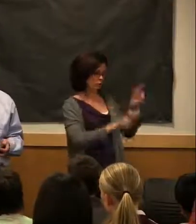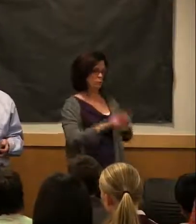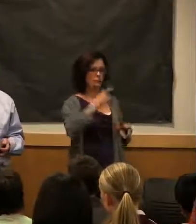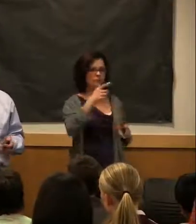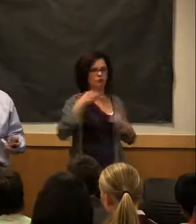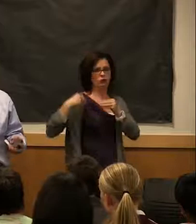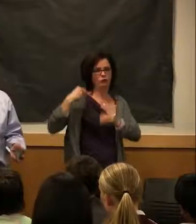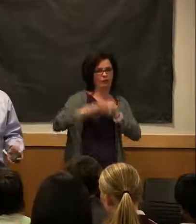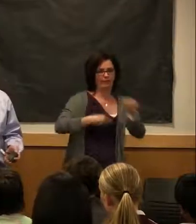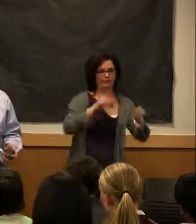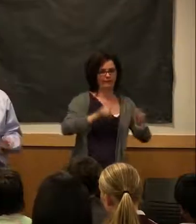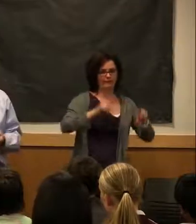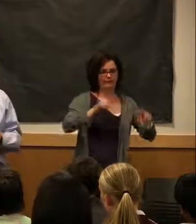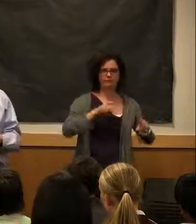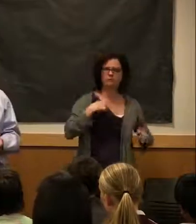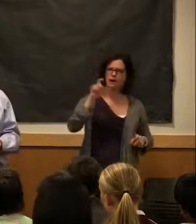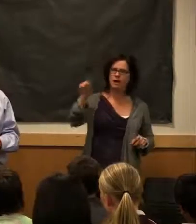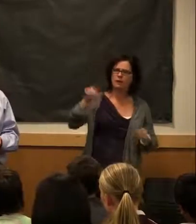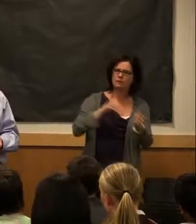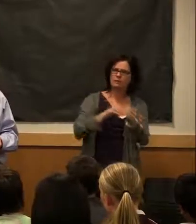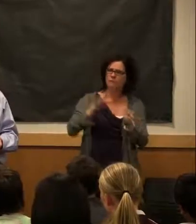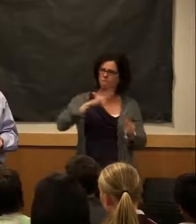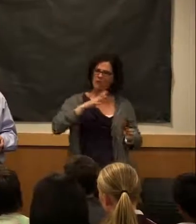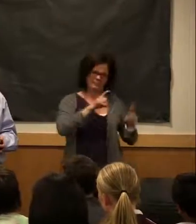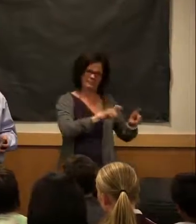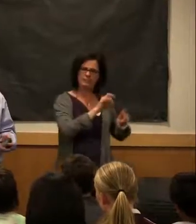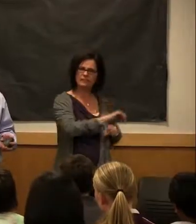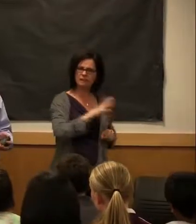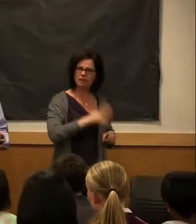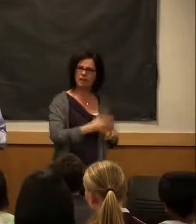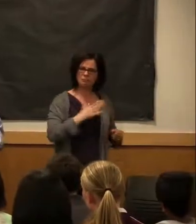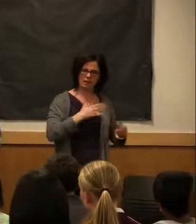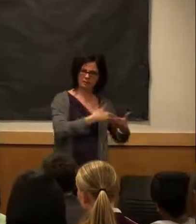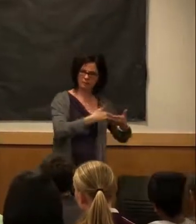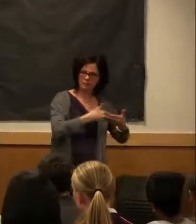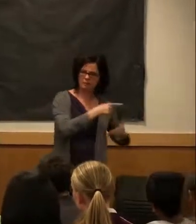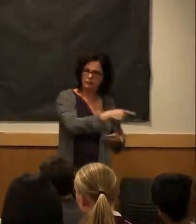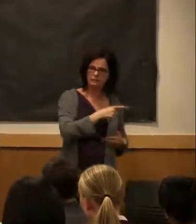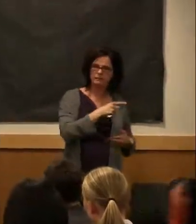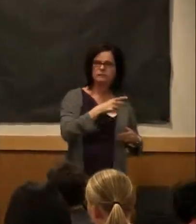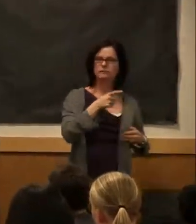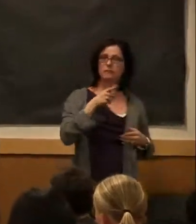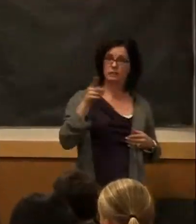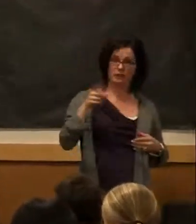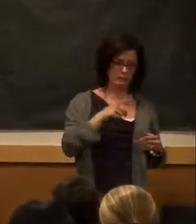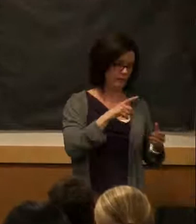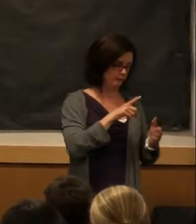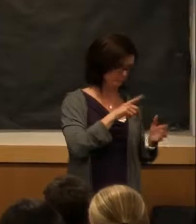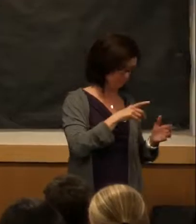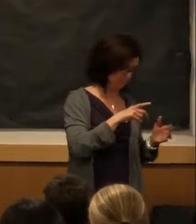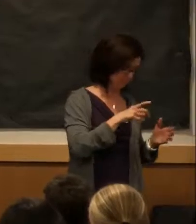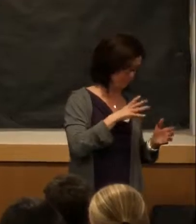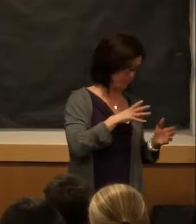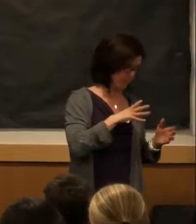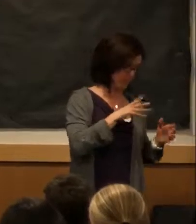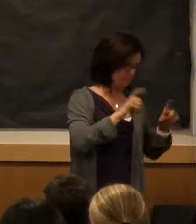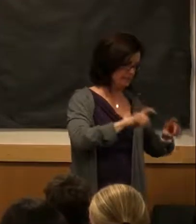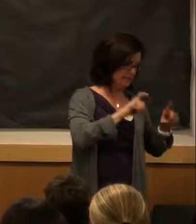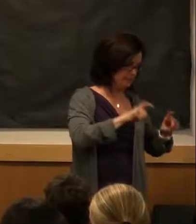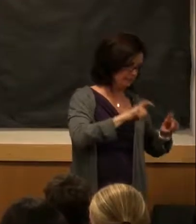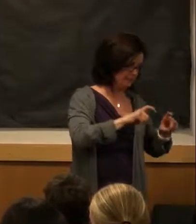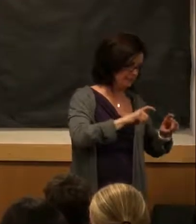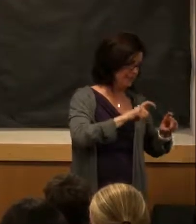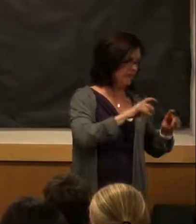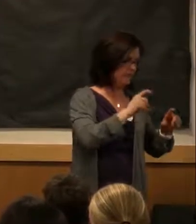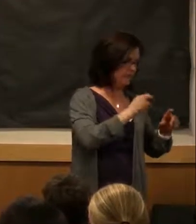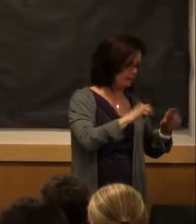doctor was, okay, let's say that we do the testing and we find out that he has a chance to be blind. What are your solutions